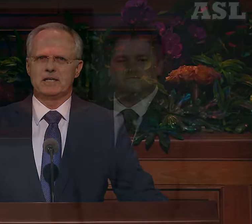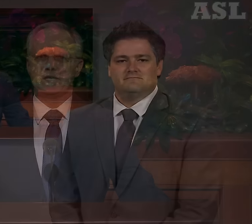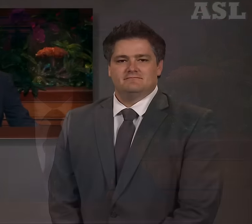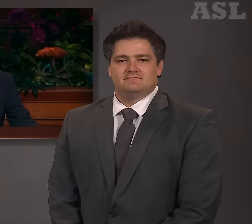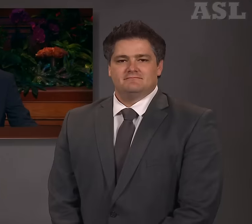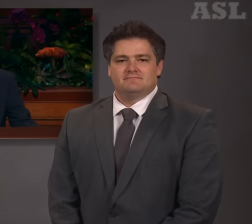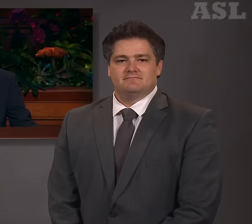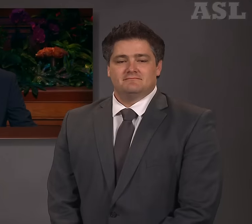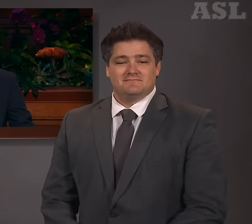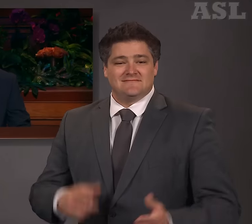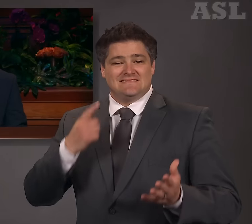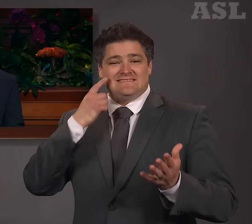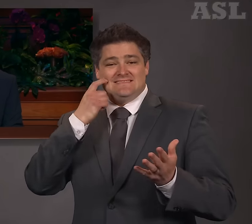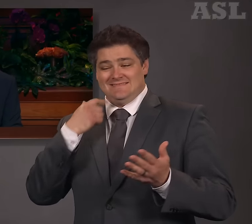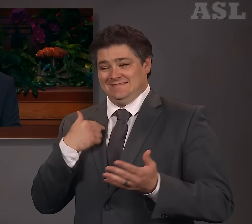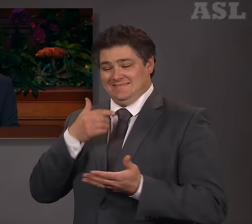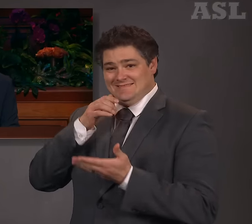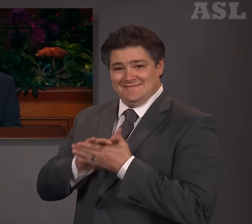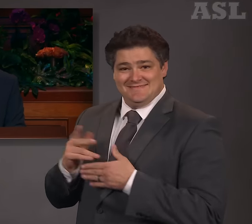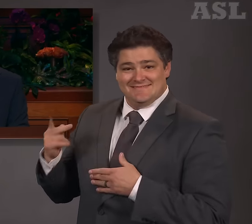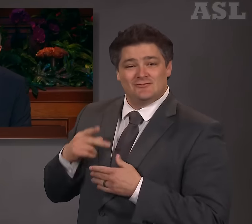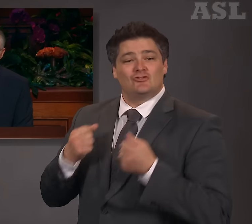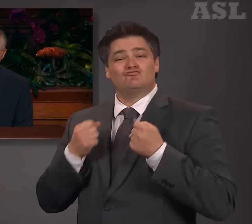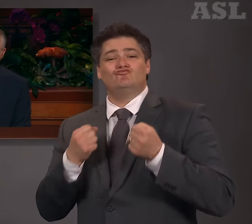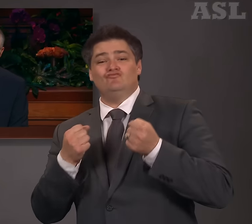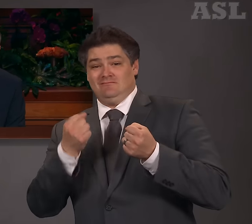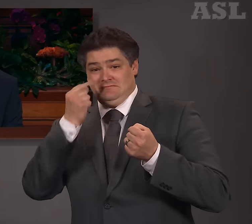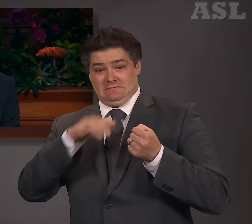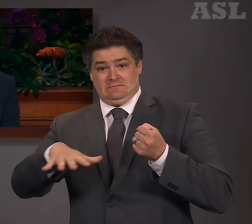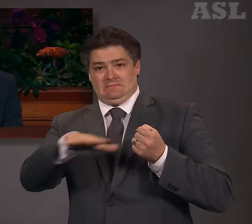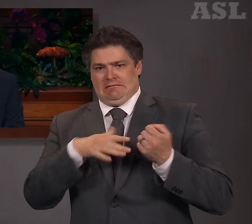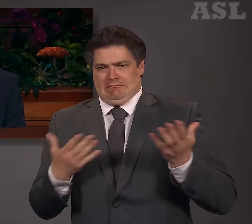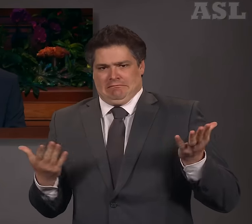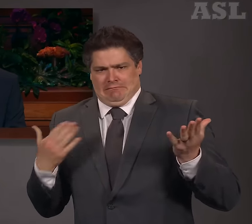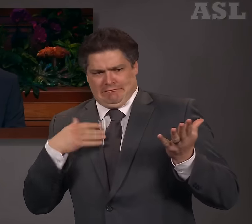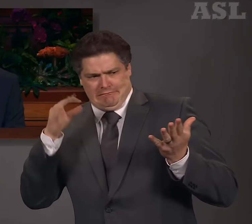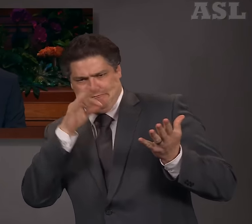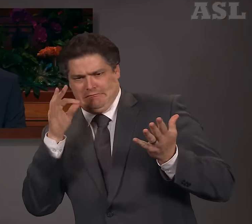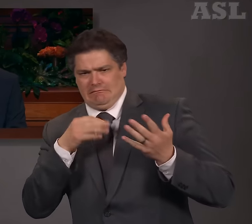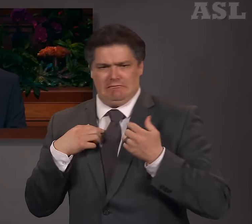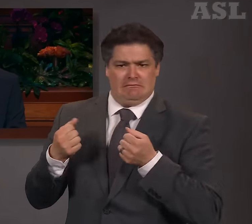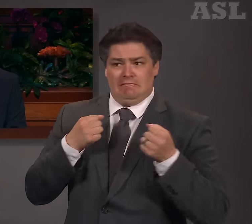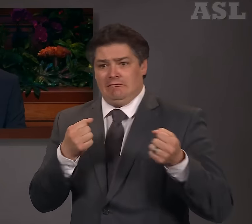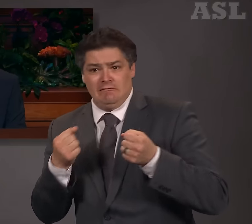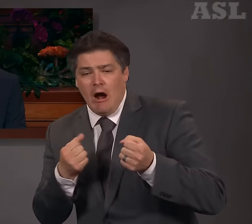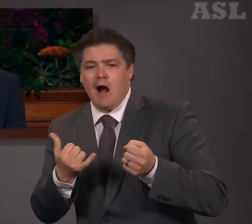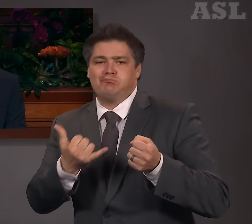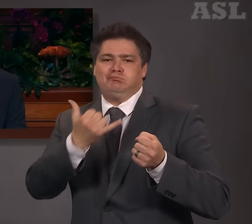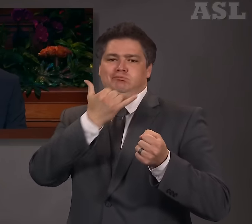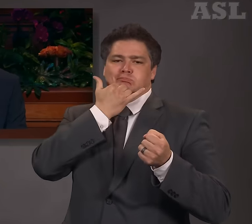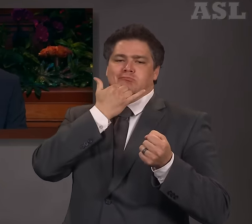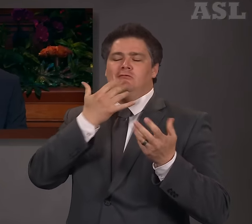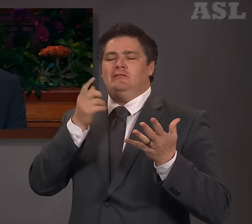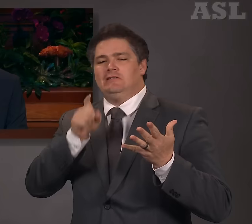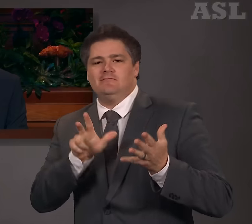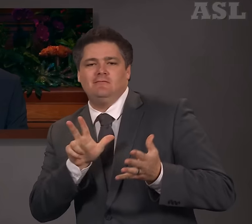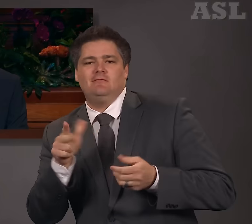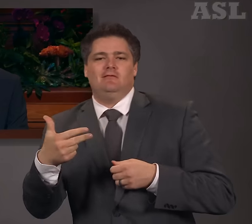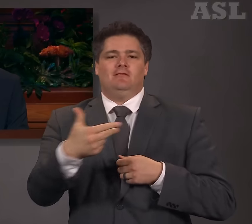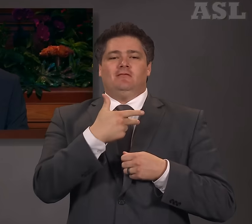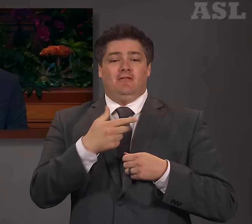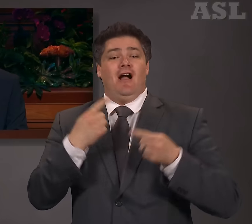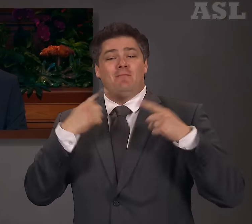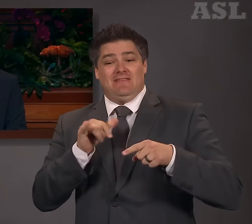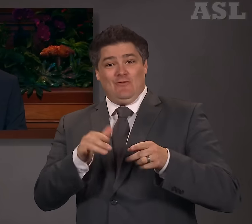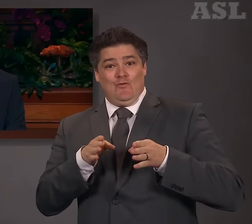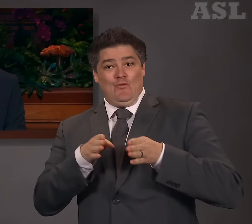Recently, while driving in a city unknown to us, I inadvertently took a wrong turn, which led my wife and me onto